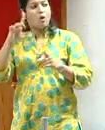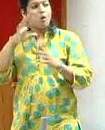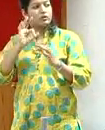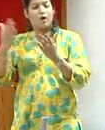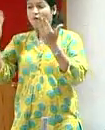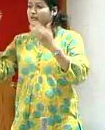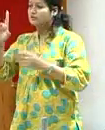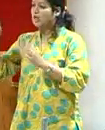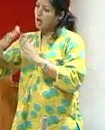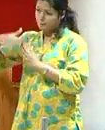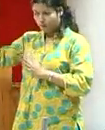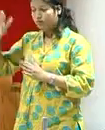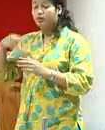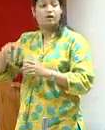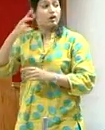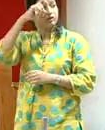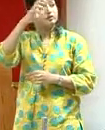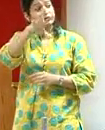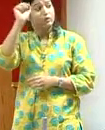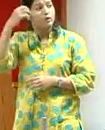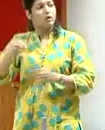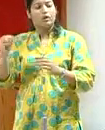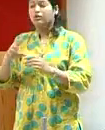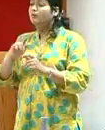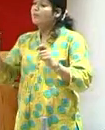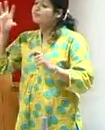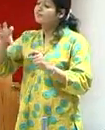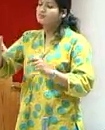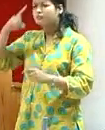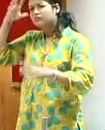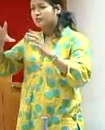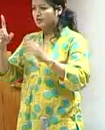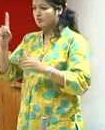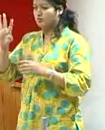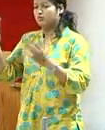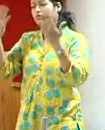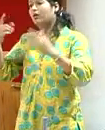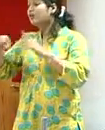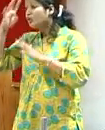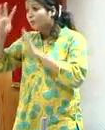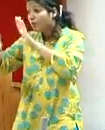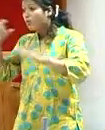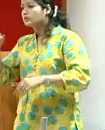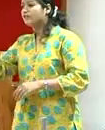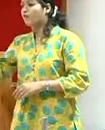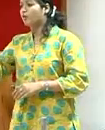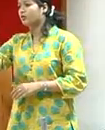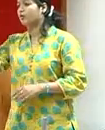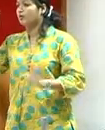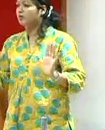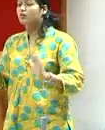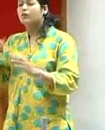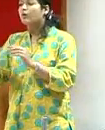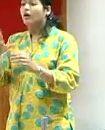And whereas in the railways case we have to really communicate to the court why the Ministry of Social Justice list of identified jobs is so important, that when there is a job